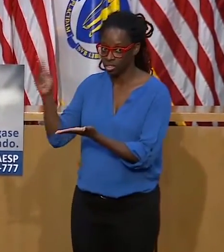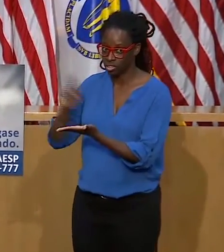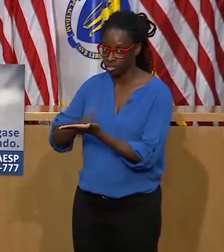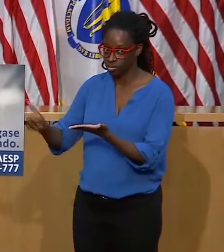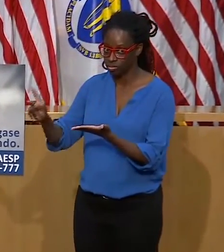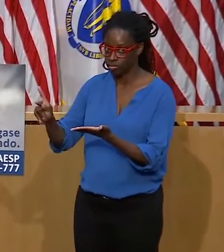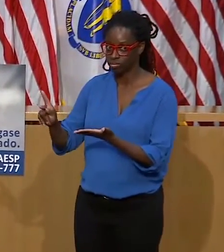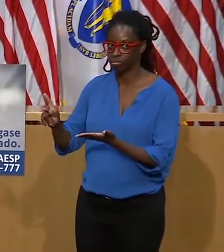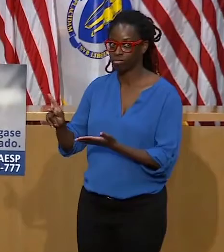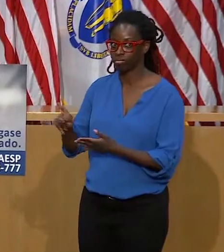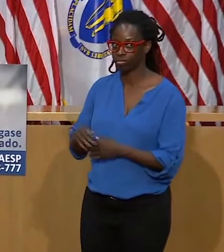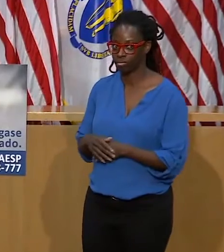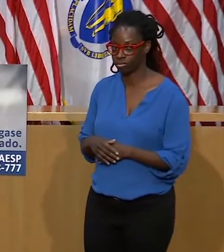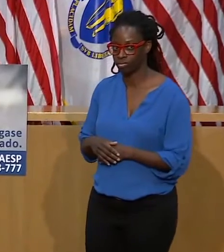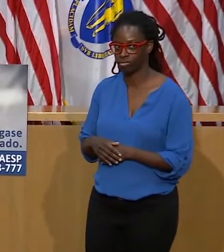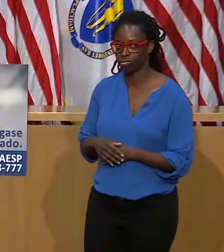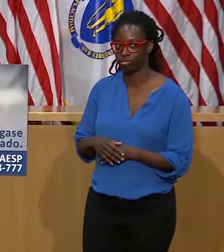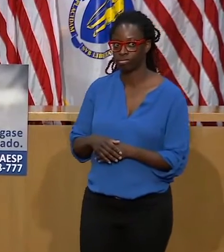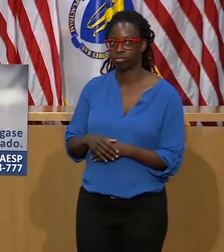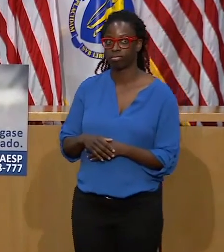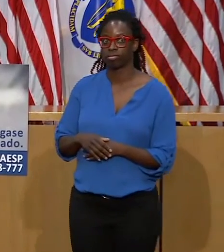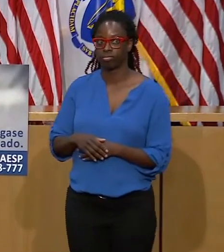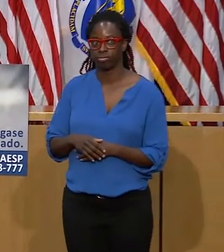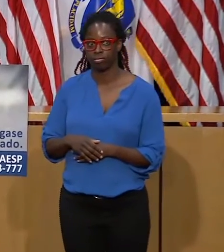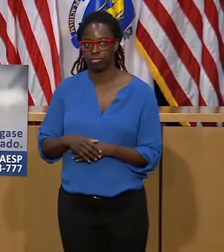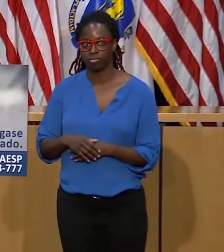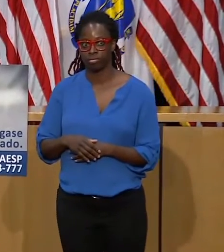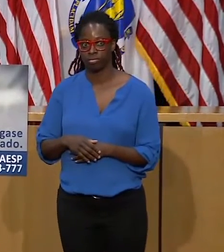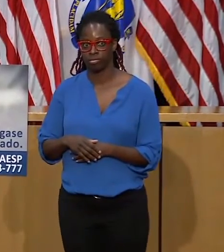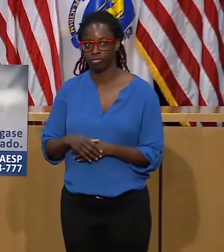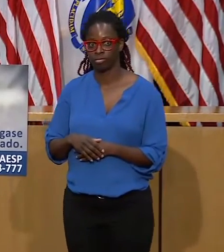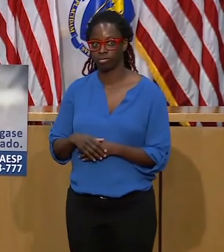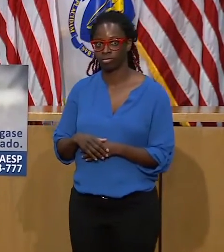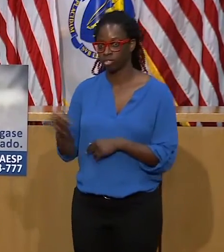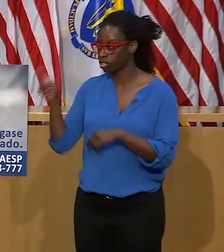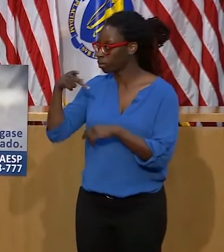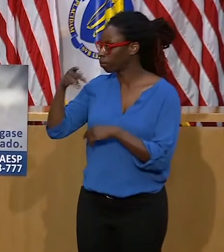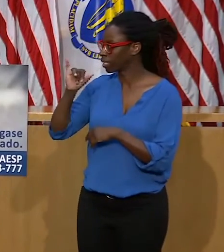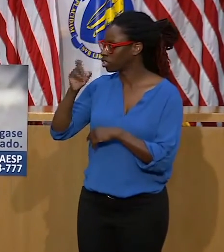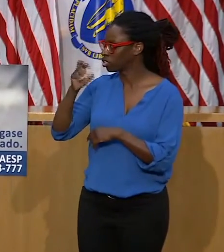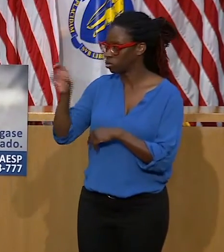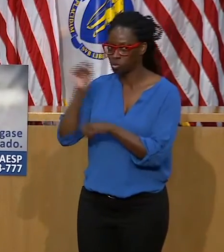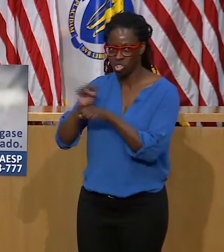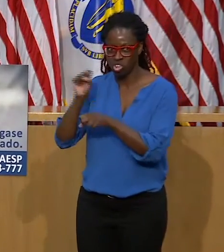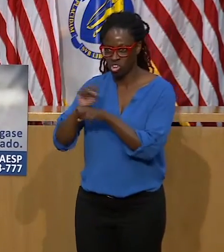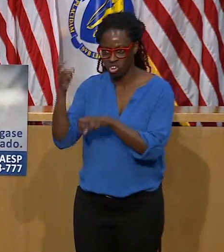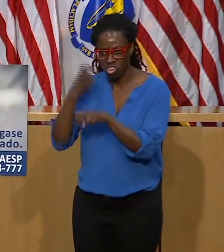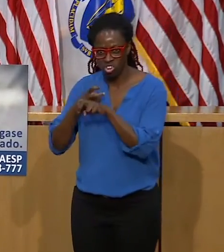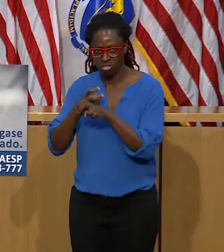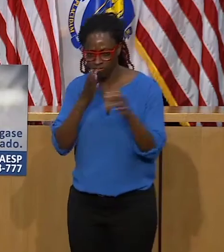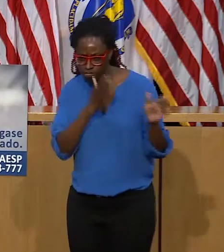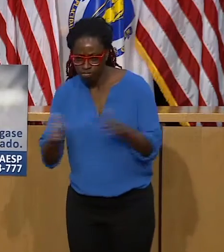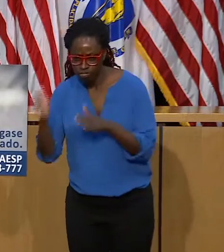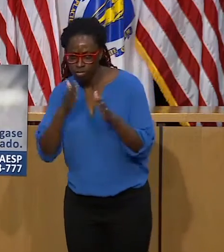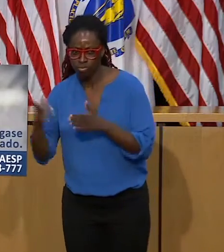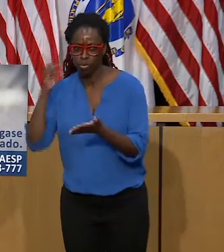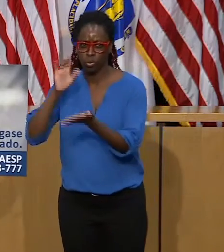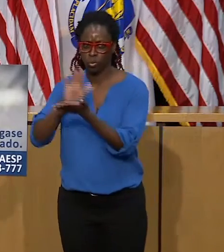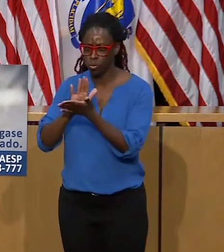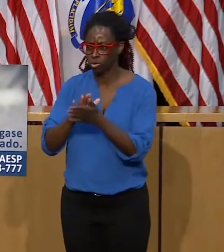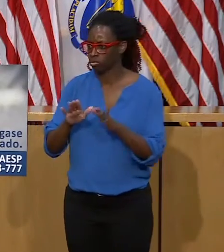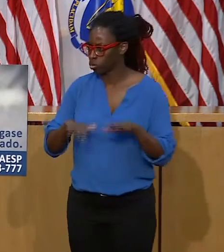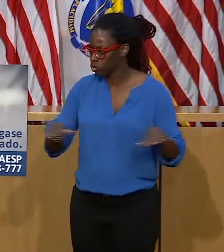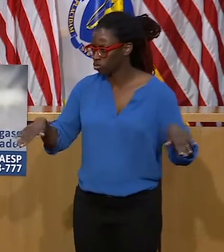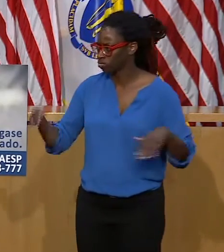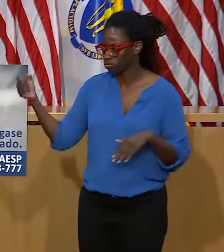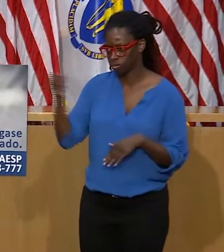our schools and the children of our Commonwealth. Getting kids back to school is good for kids, but it's also